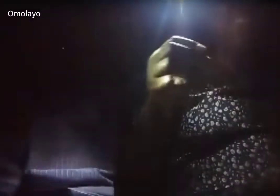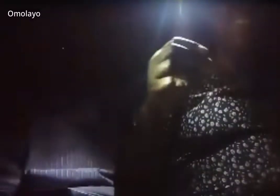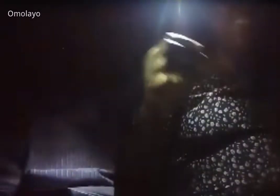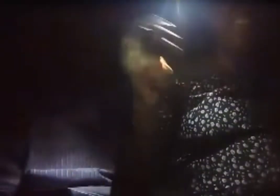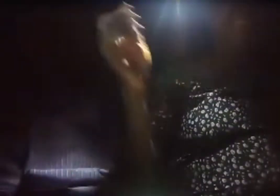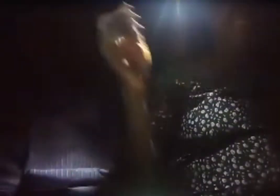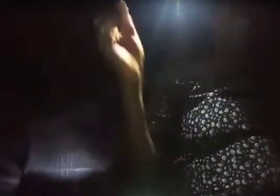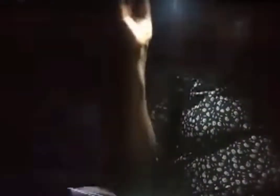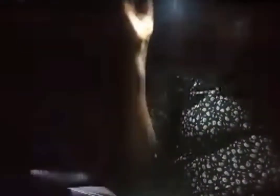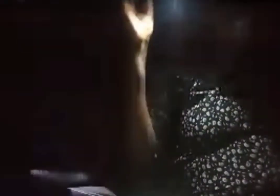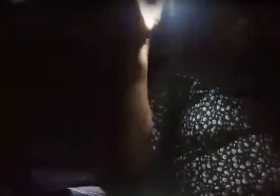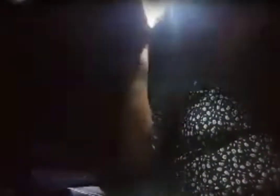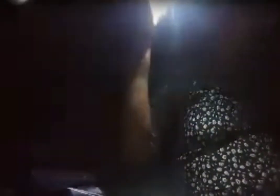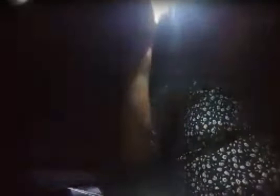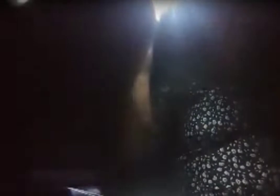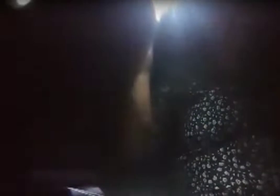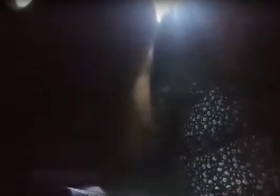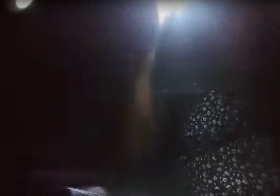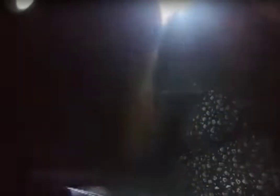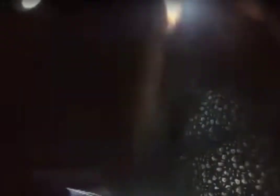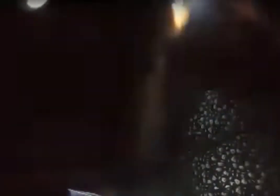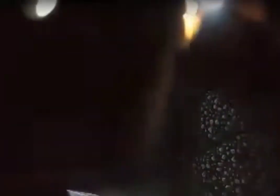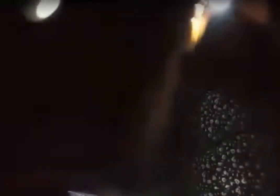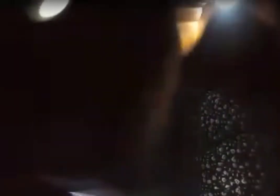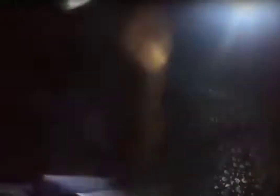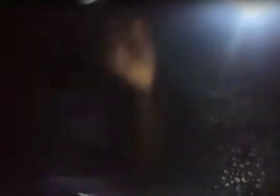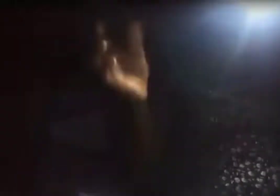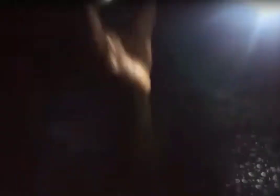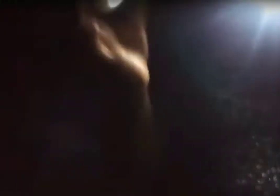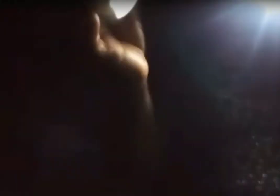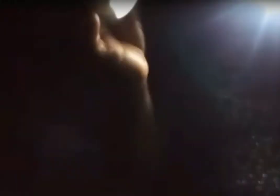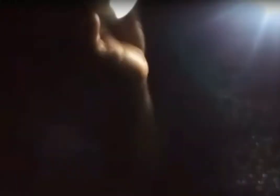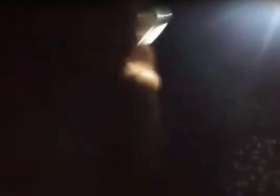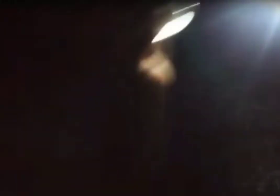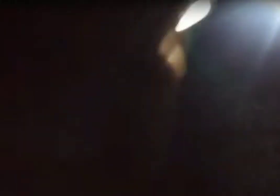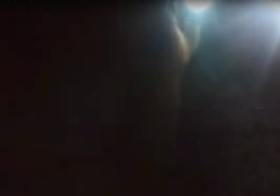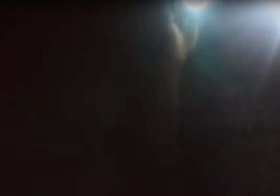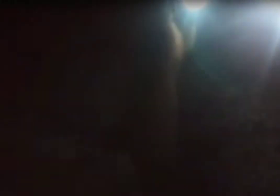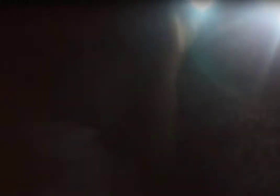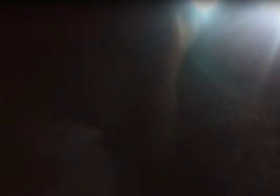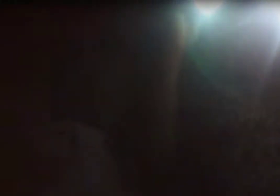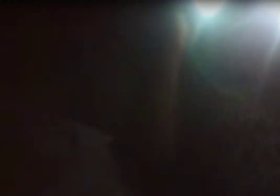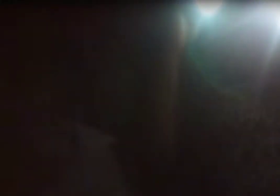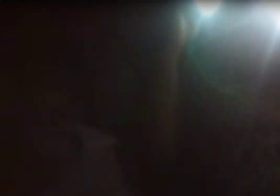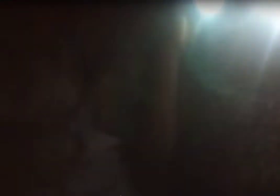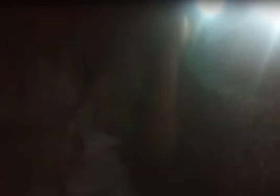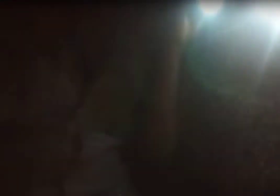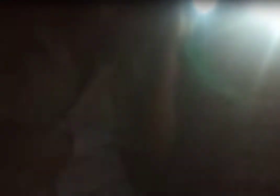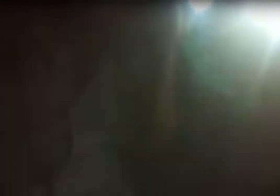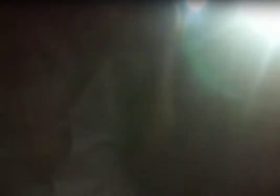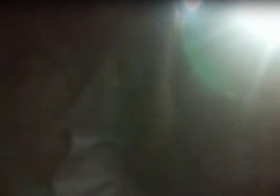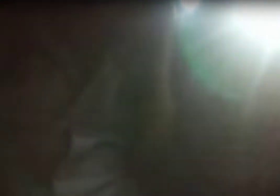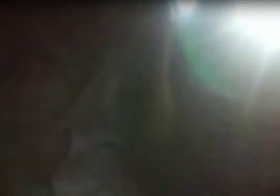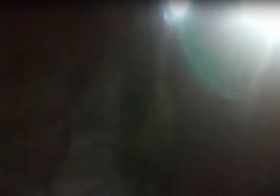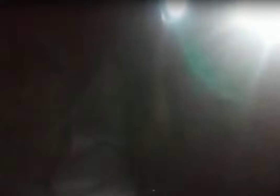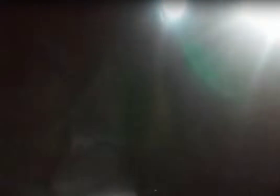you. Thank you indeed. Okay. Would we have next on the stage? We have